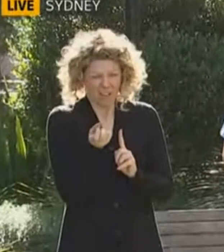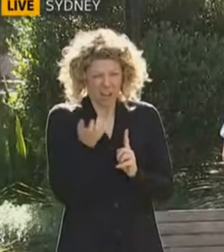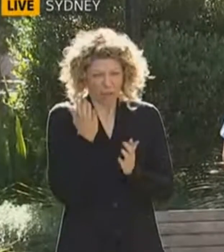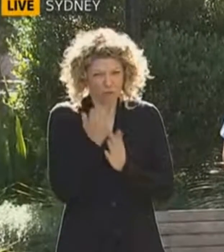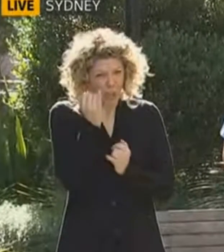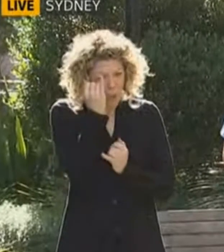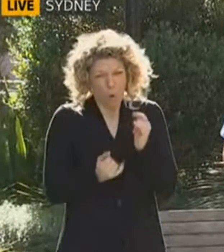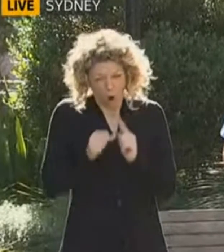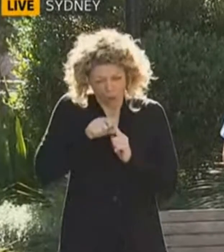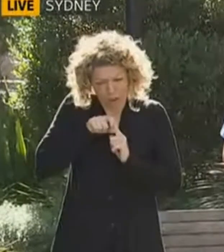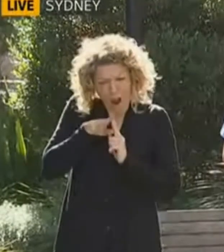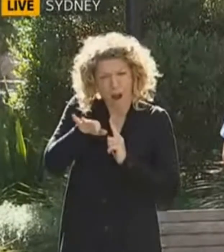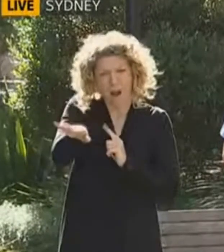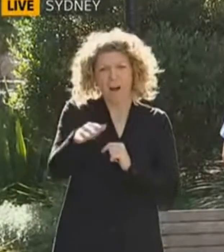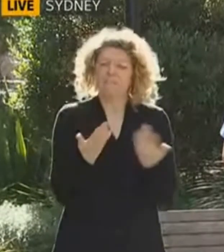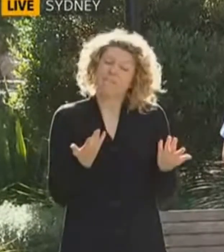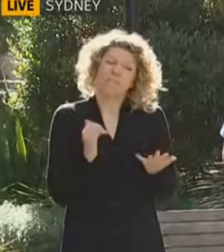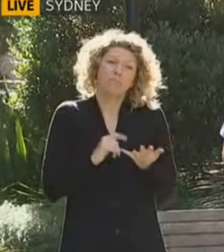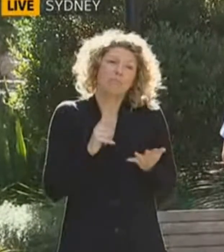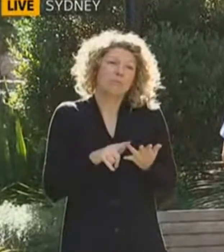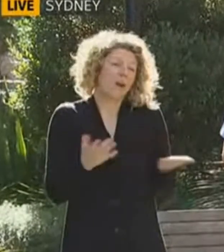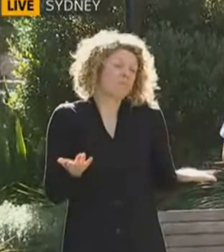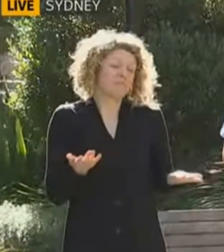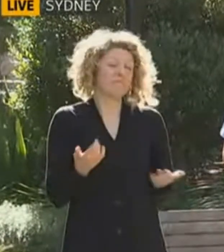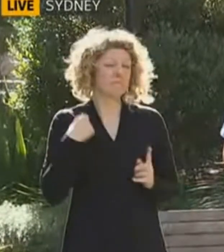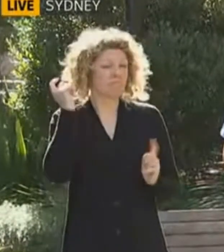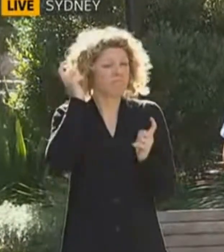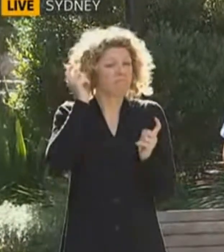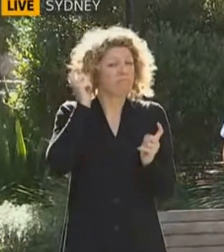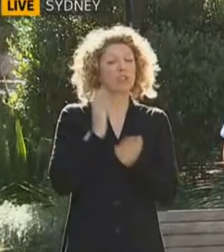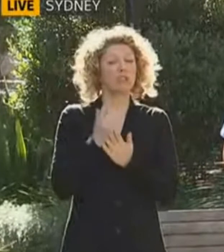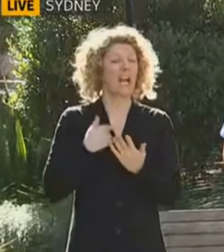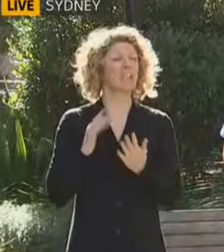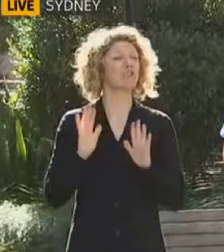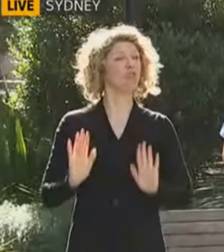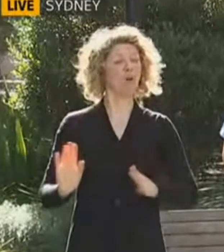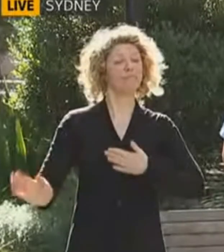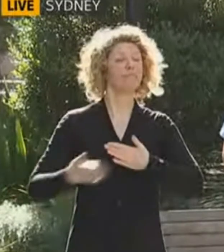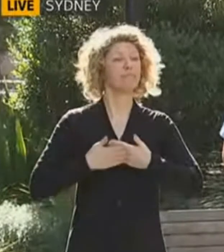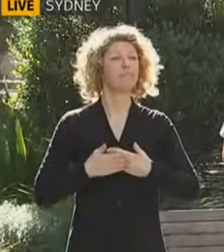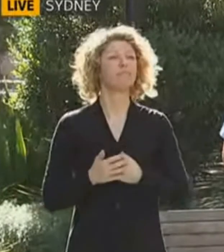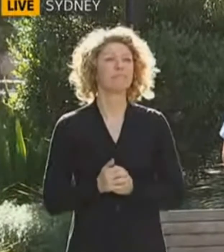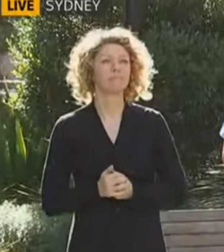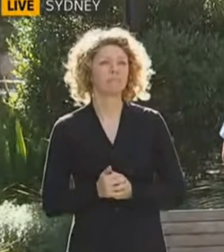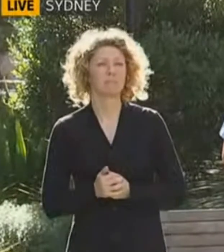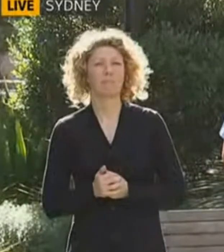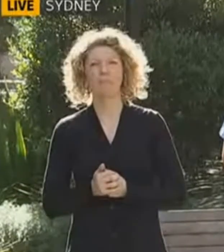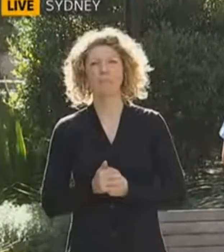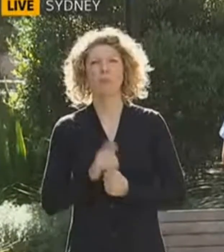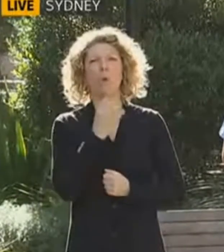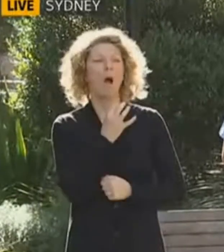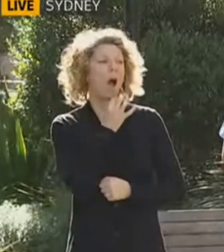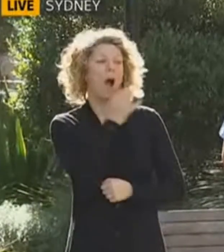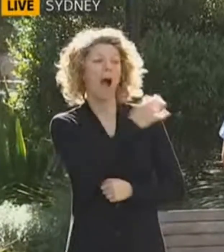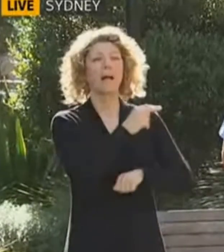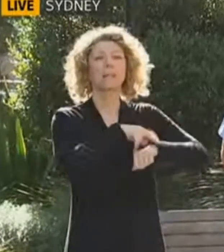it on to others. And until that comes down, I don't anticipate the border closure will change, but I will ask Commissioner Fuller to address the second part of the question